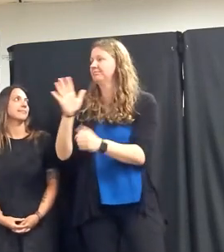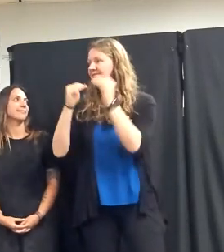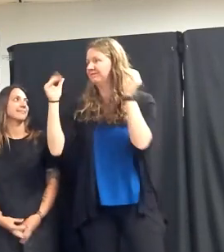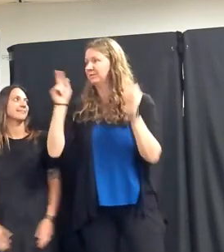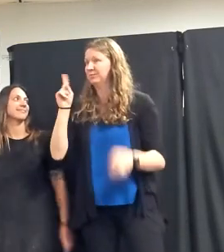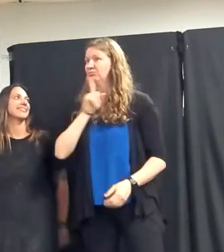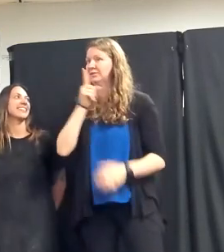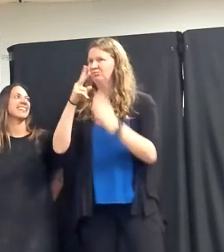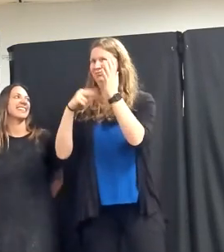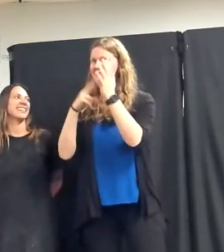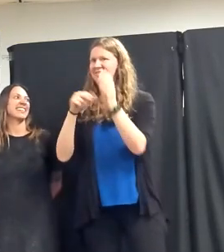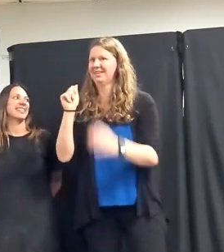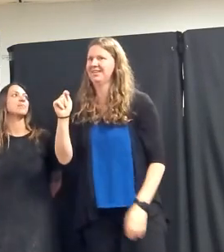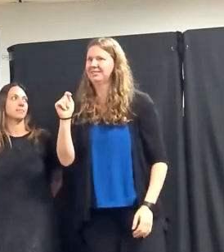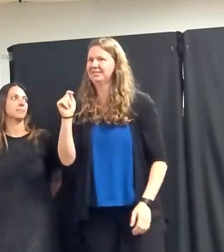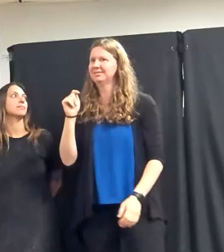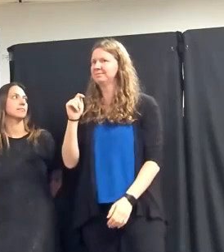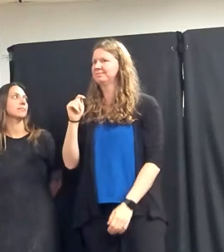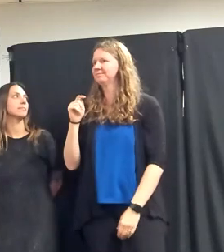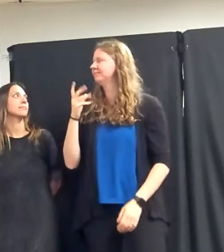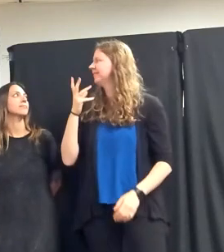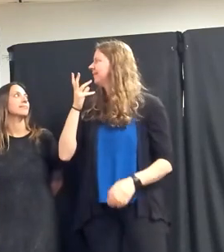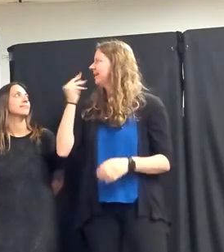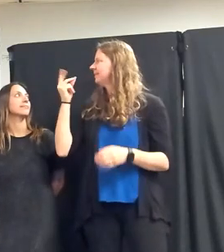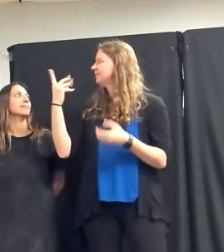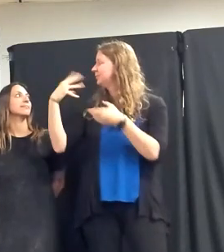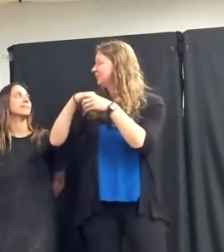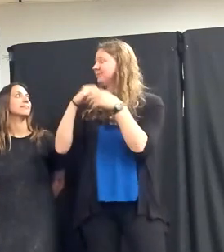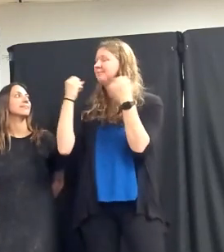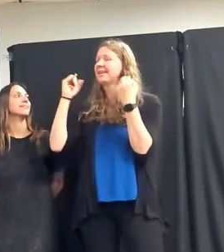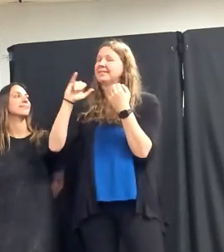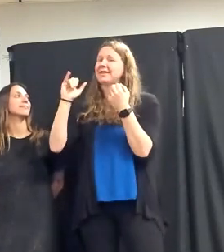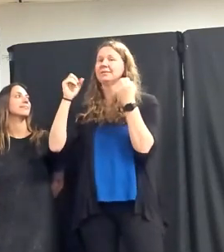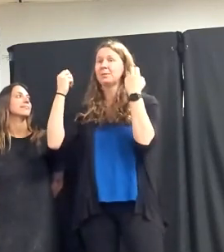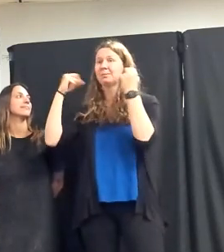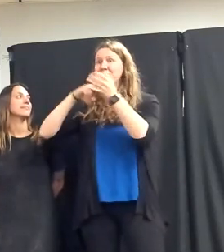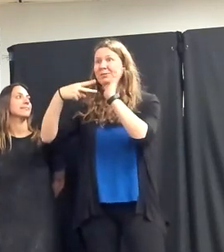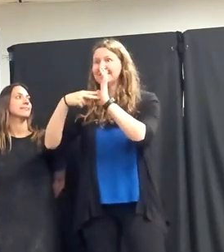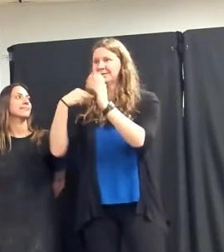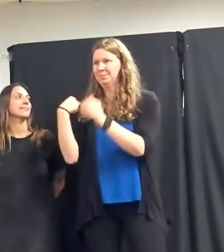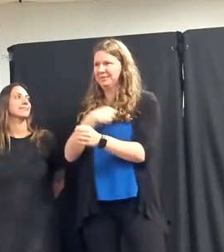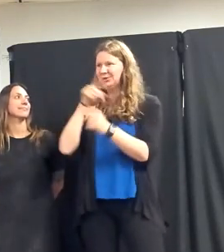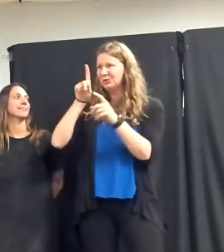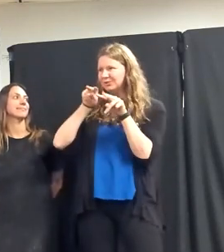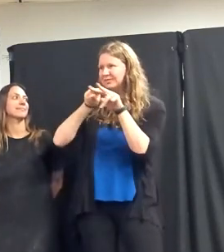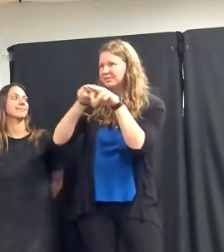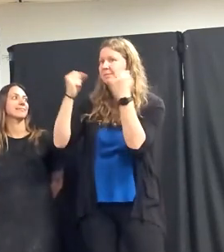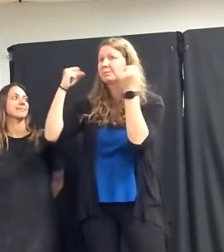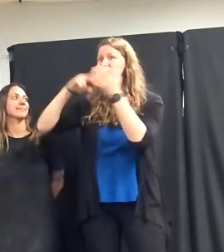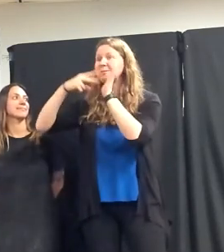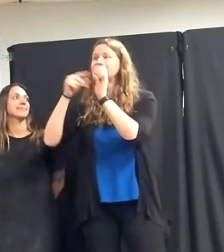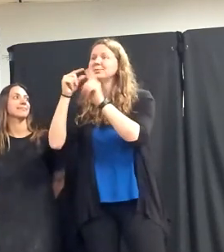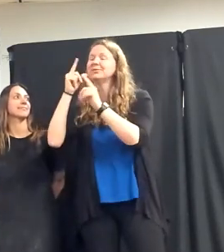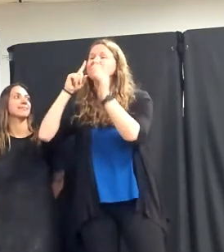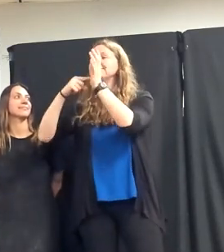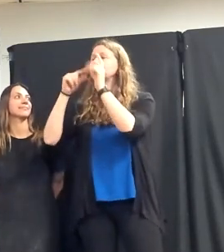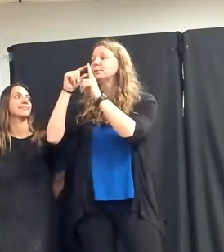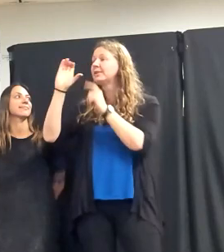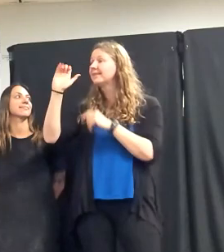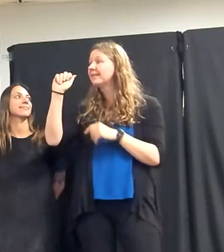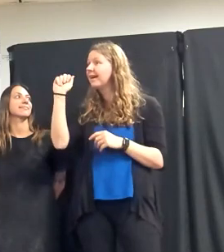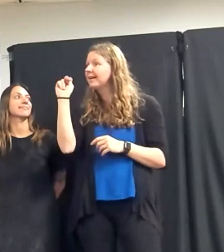extremely beneficial for our students so that we can continue to track where our students' reading level is at. So we